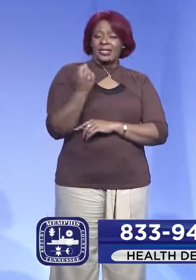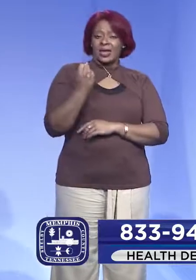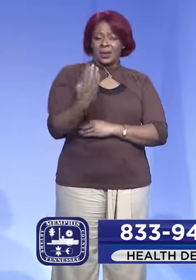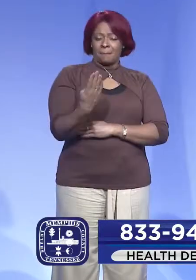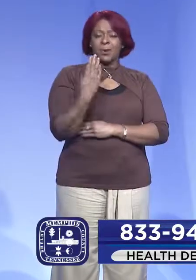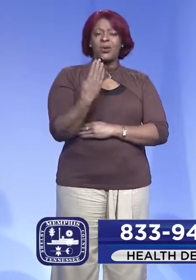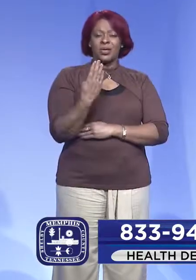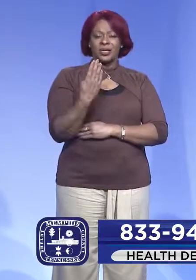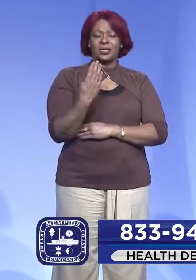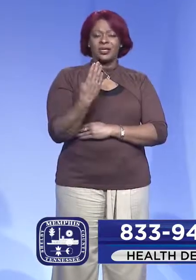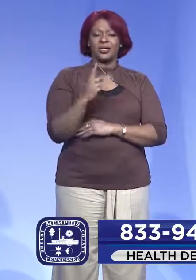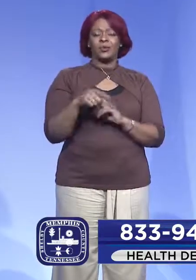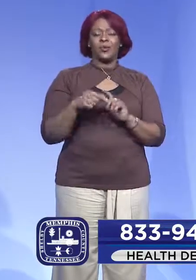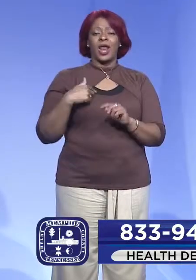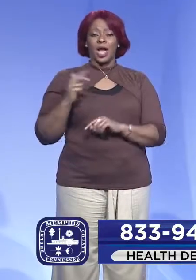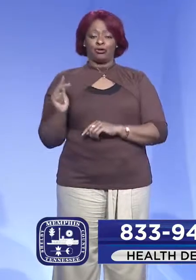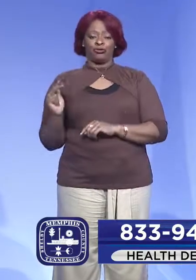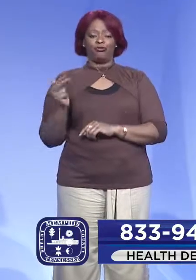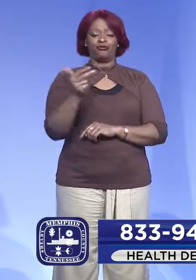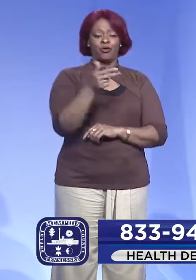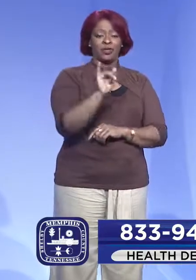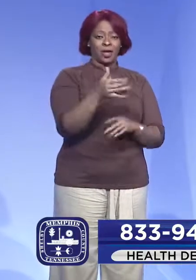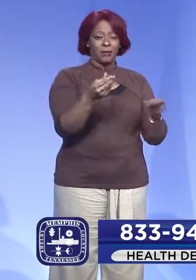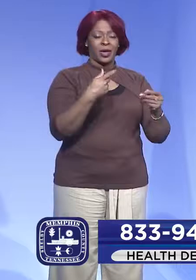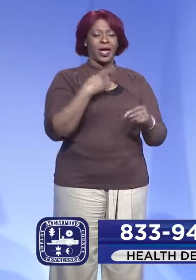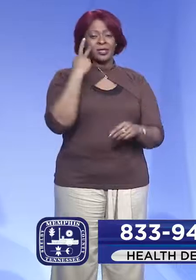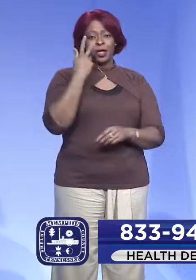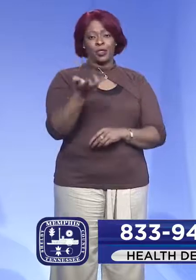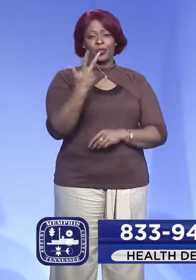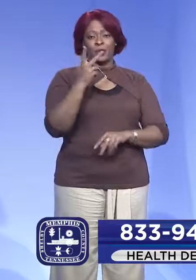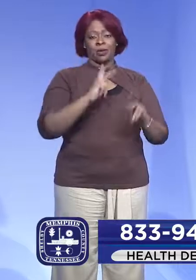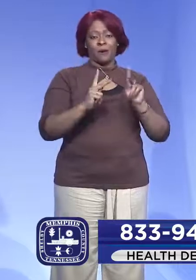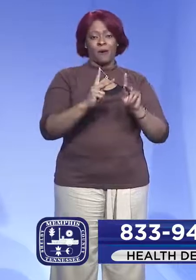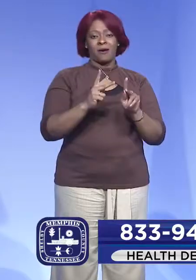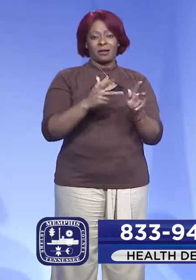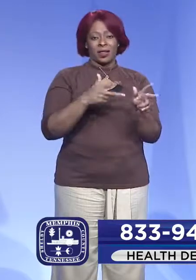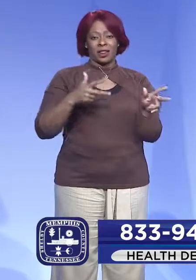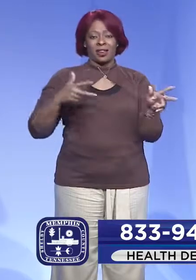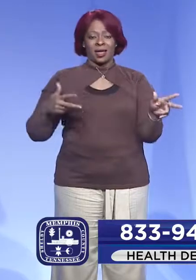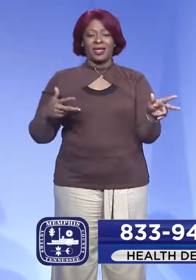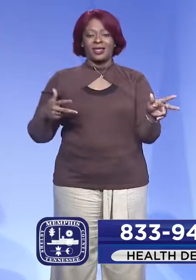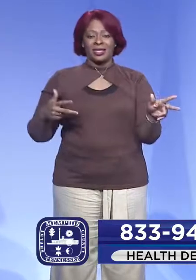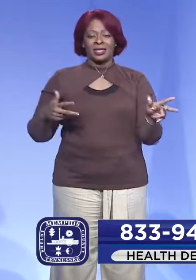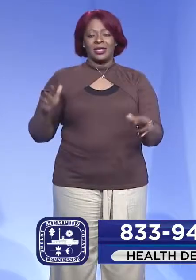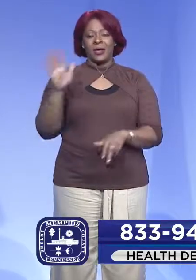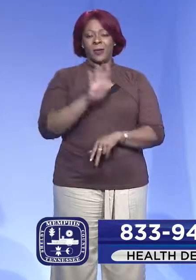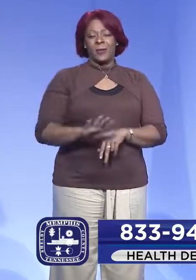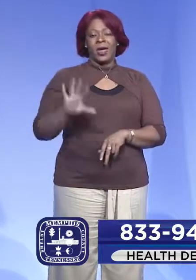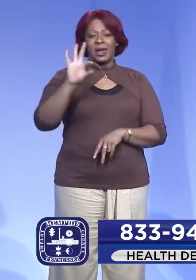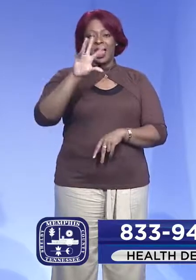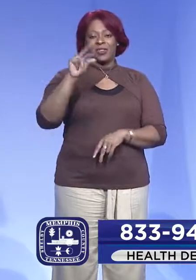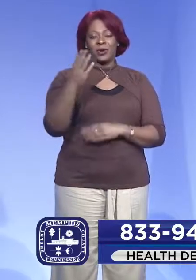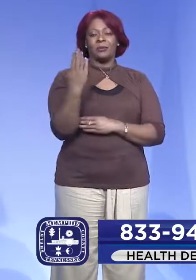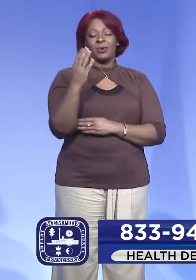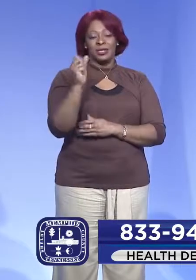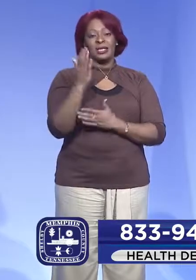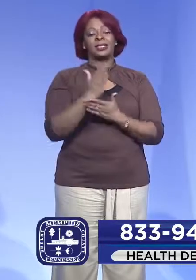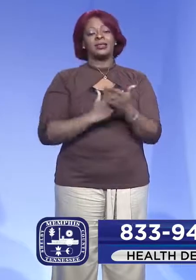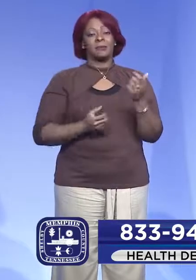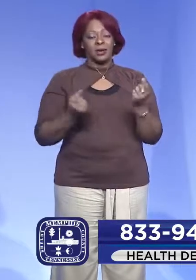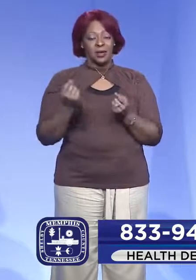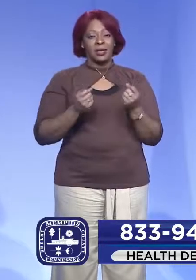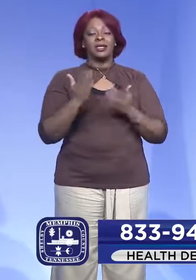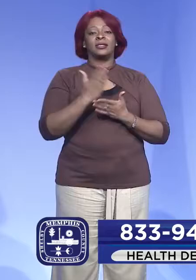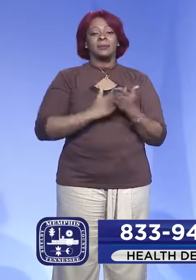morning, when I drove to the property, I saw 3 cars in line at around 9:30 in the morning. Yes,